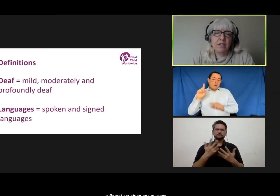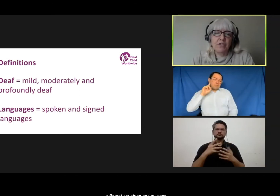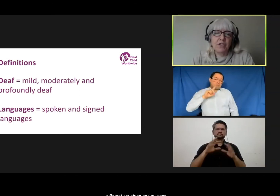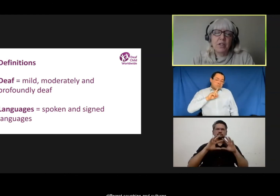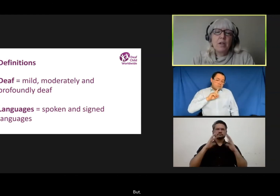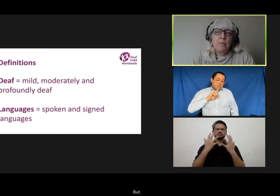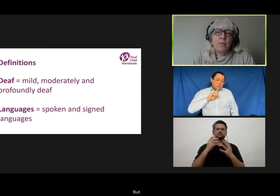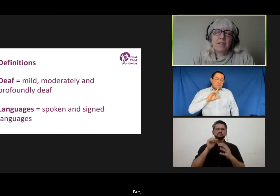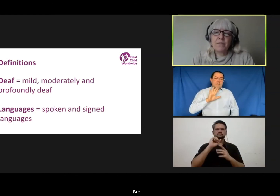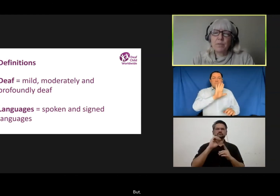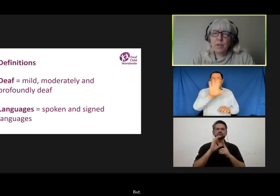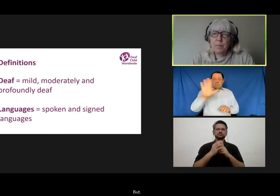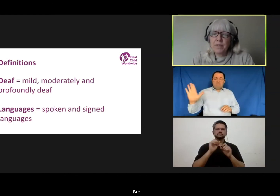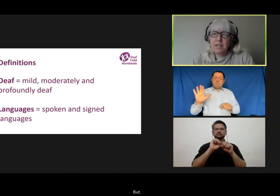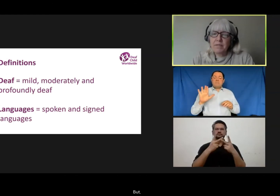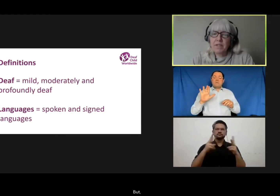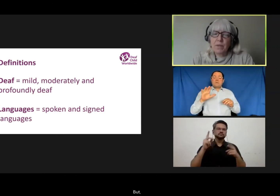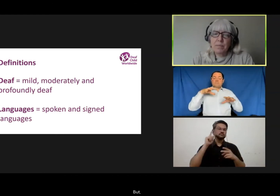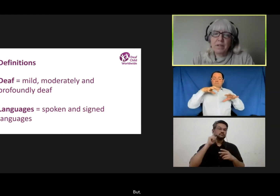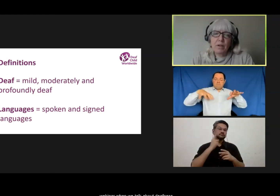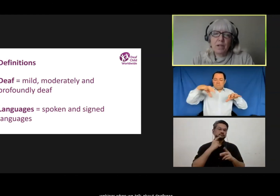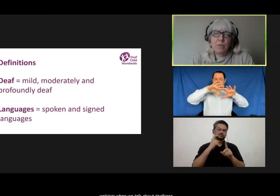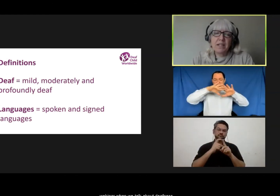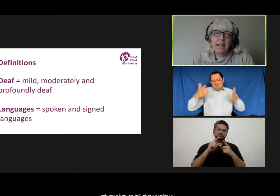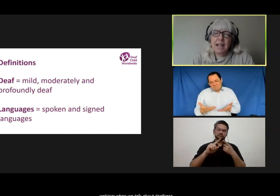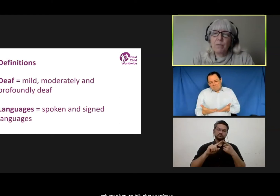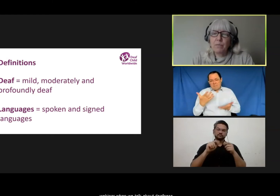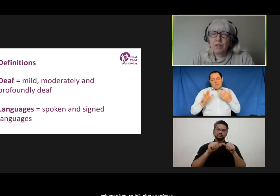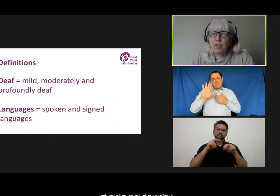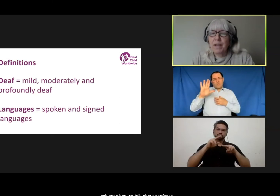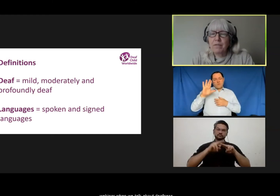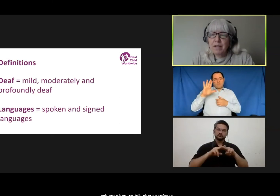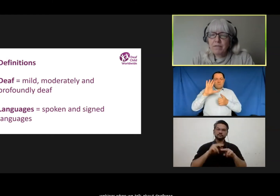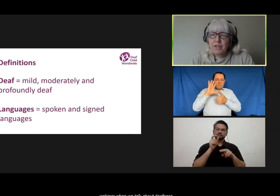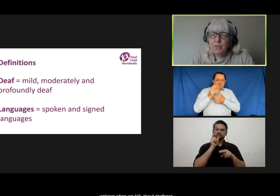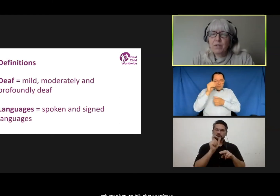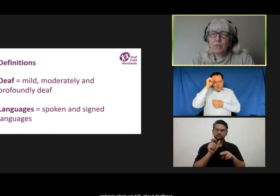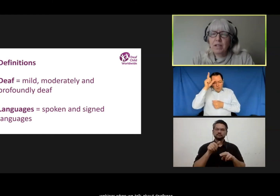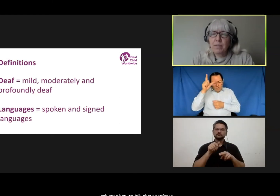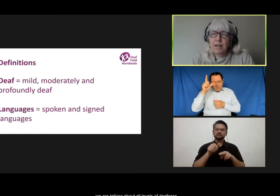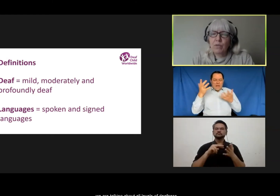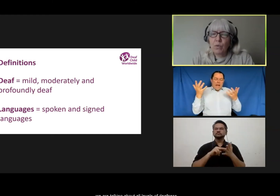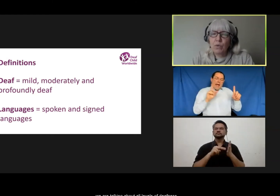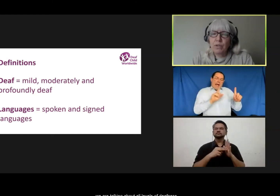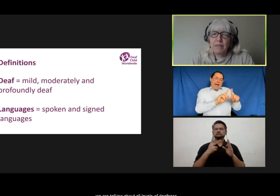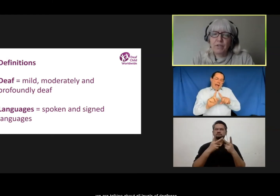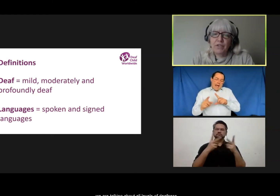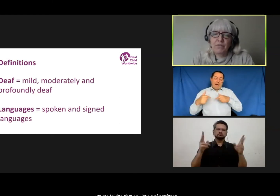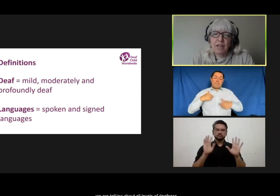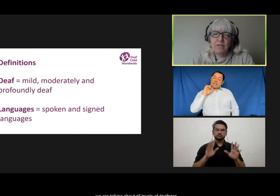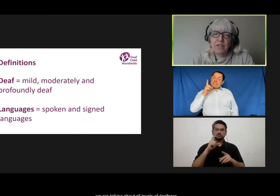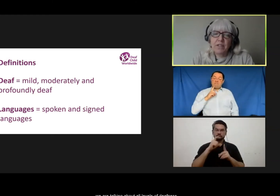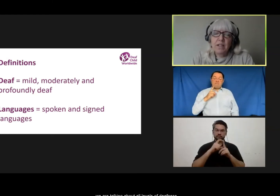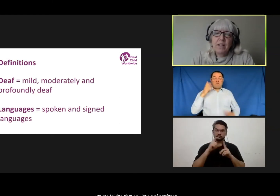and cultures. But for the purposes of this webinar, when we talk about deafness, we're talking about all levels